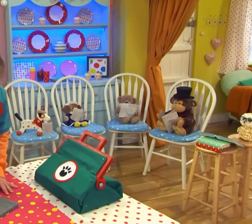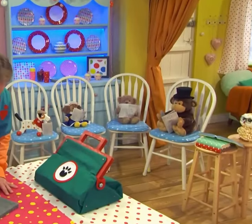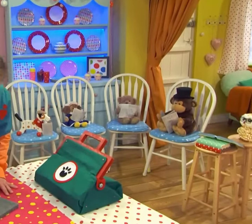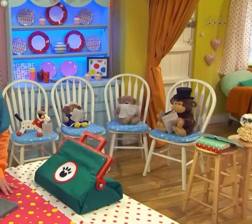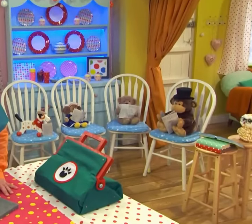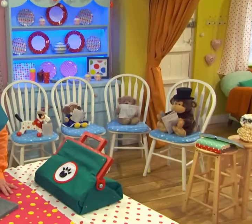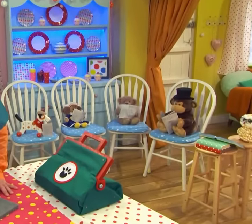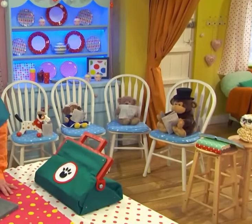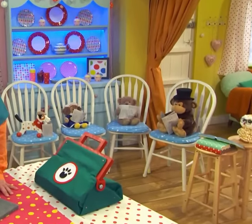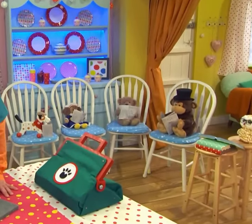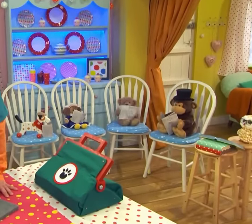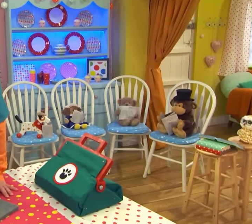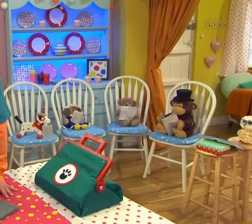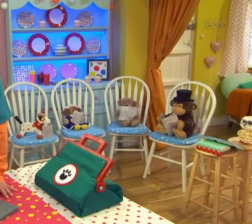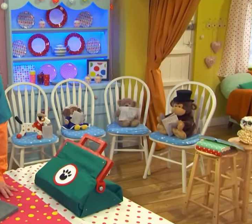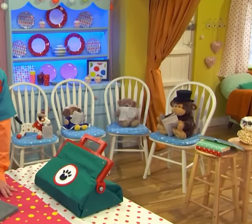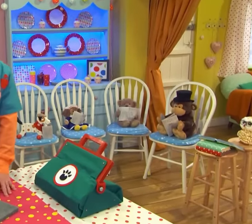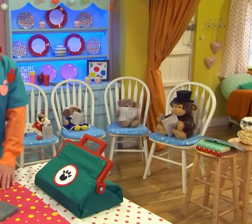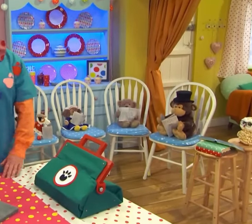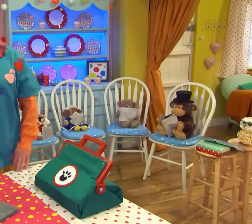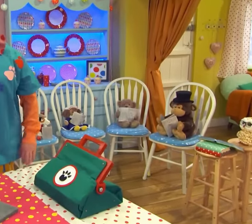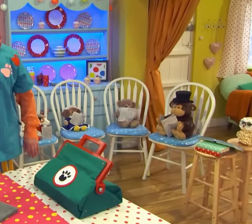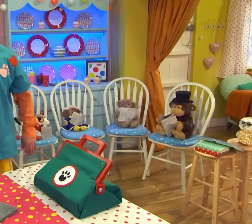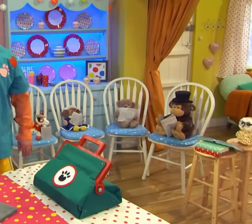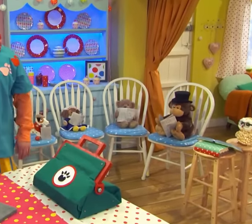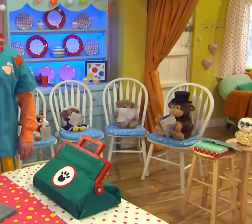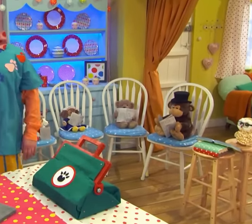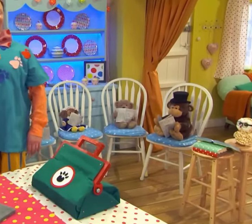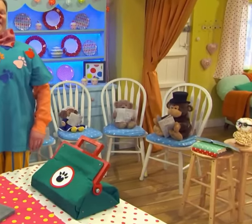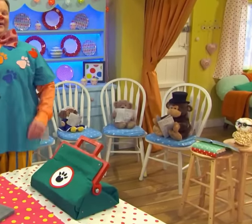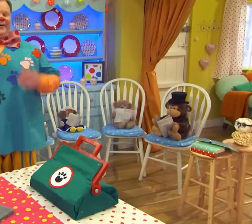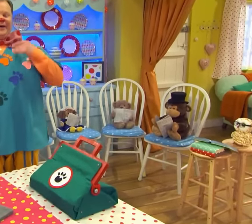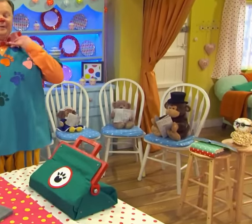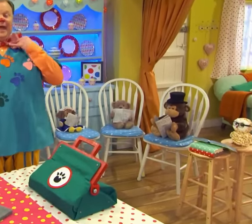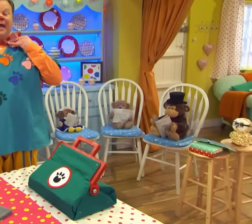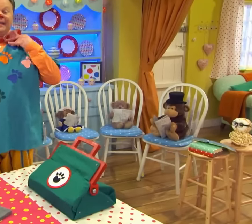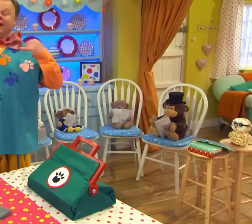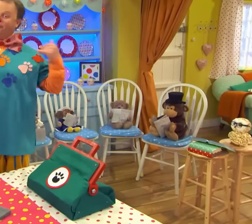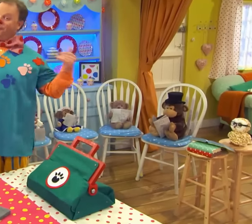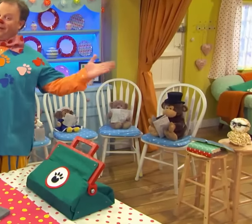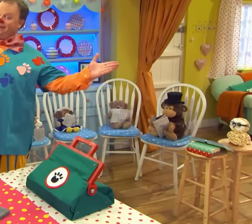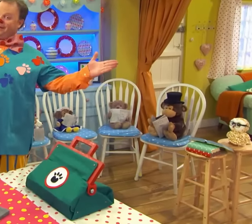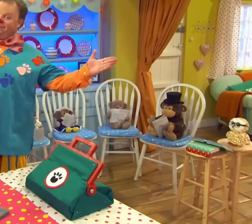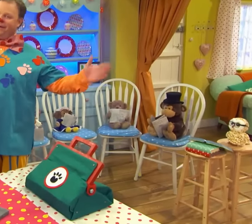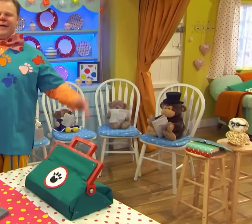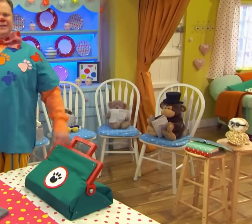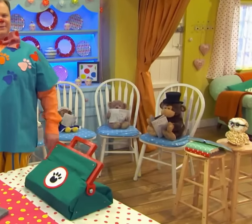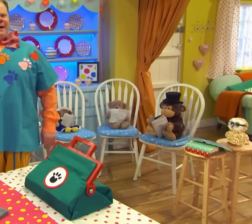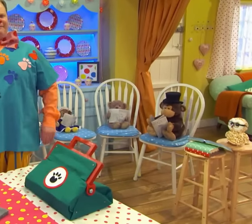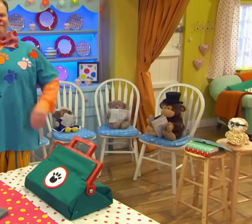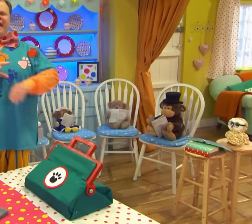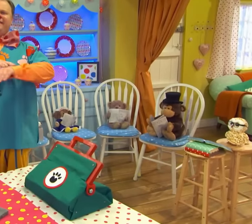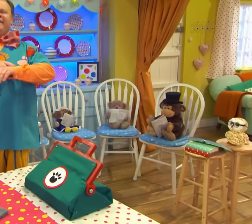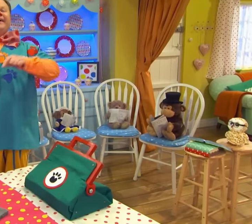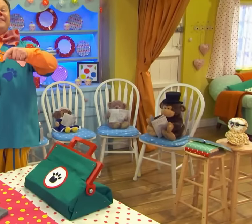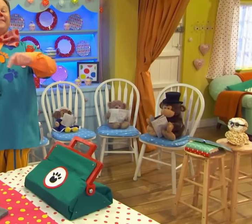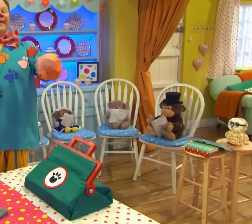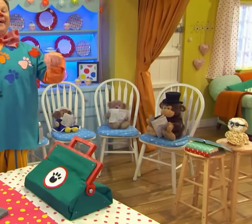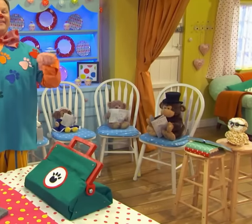Hello, Vet Tumble. Hello, and welcome to my vet